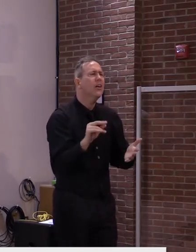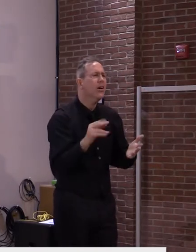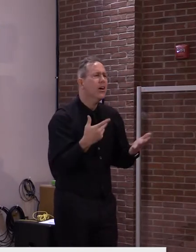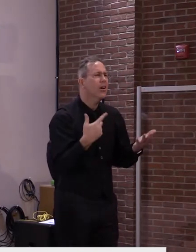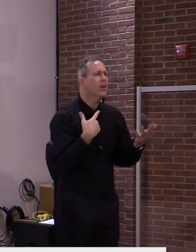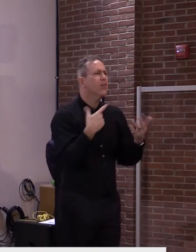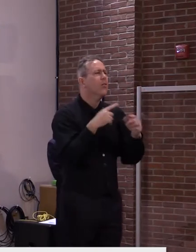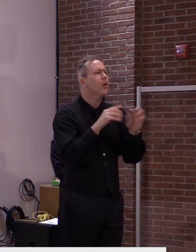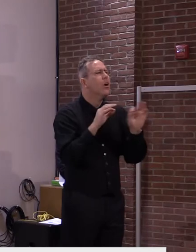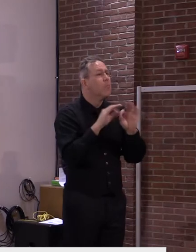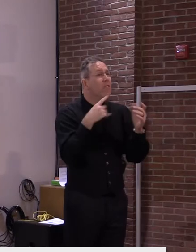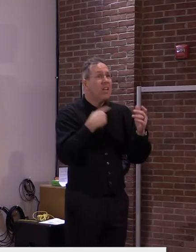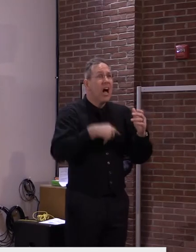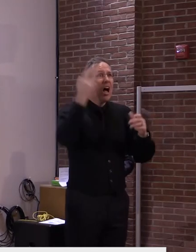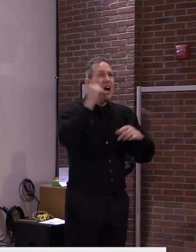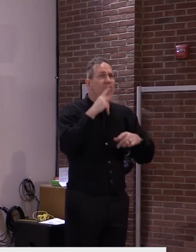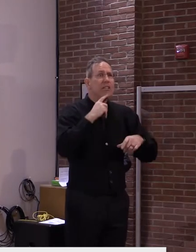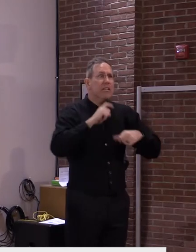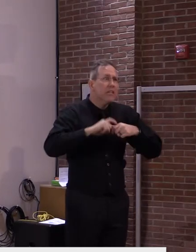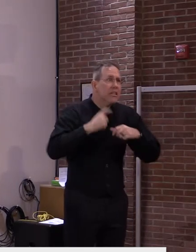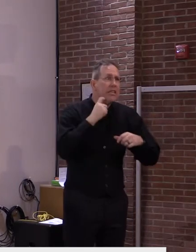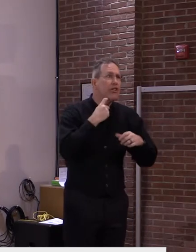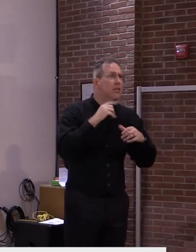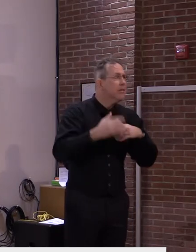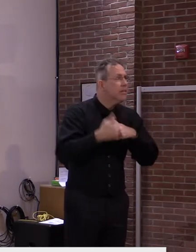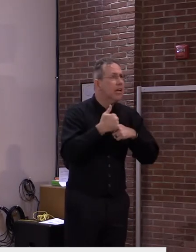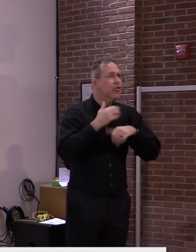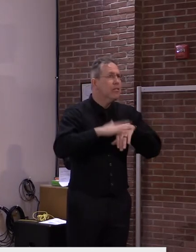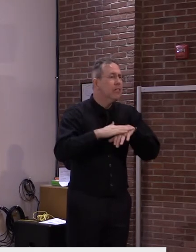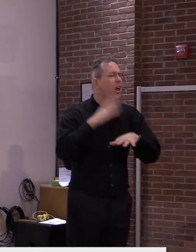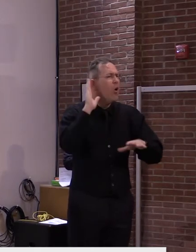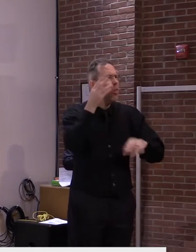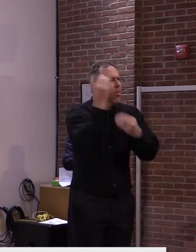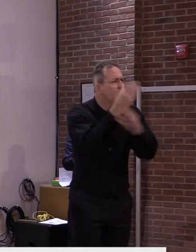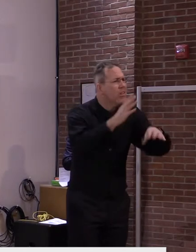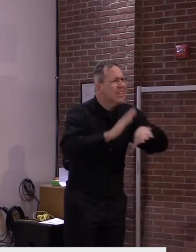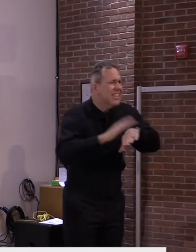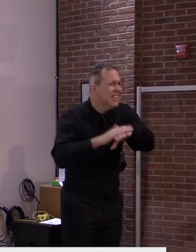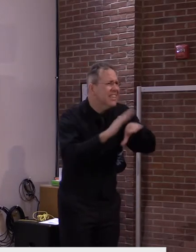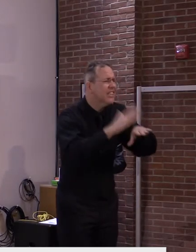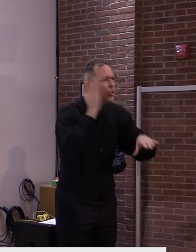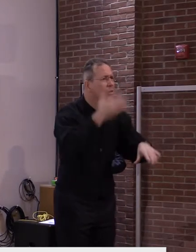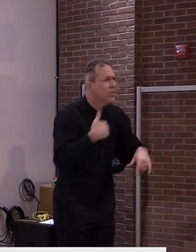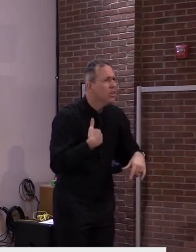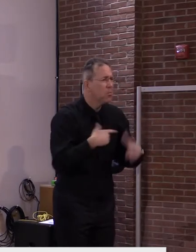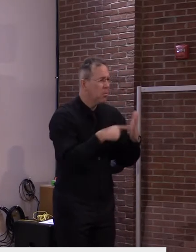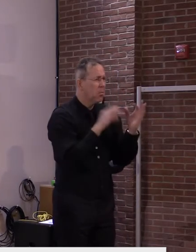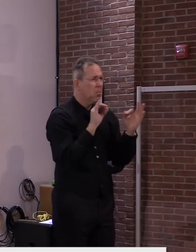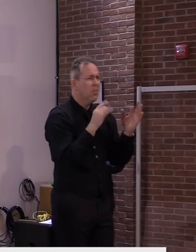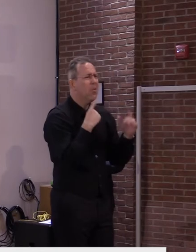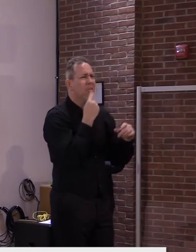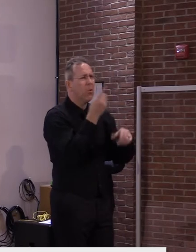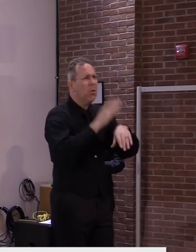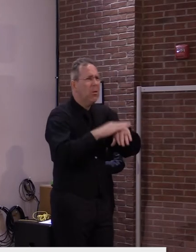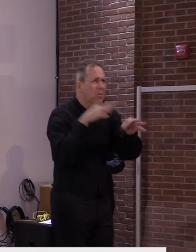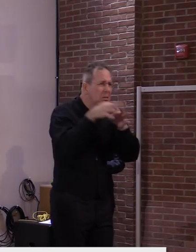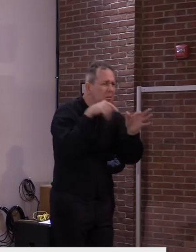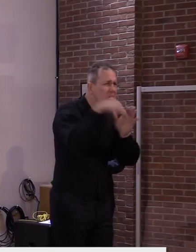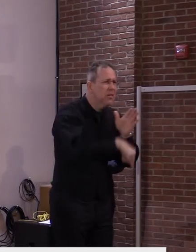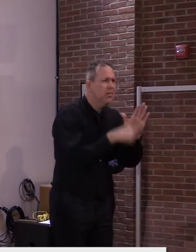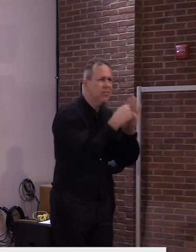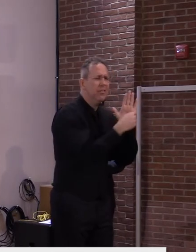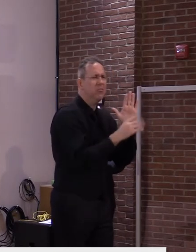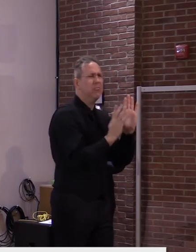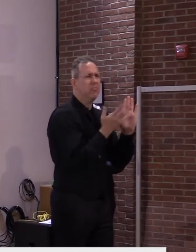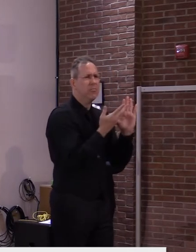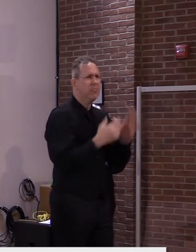not. So I just need to emphasize that as part of the point. We also, you know,